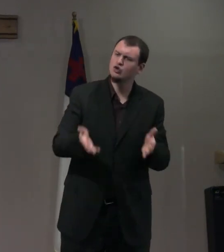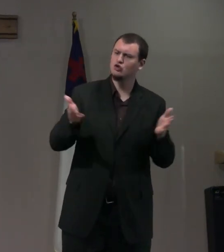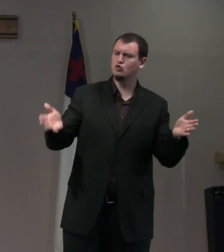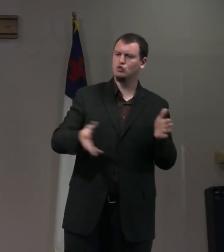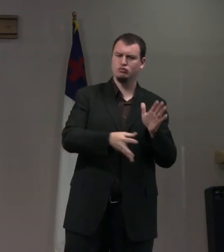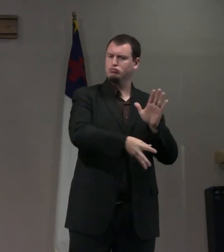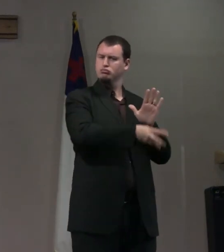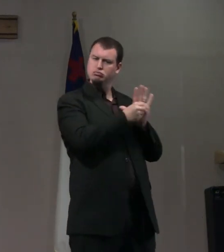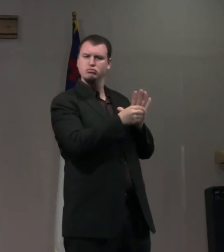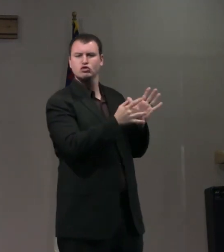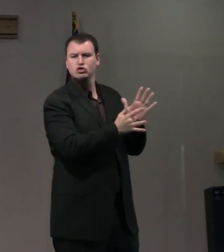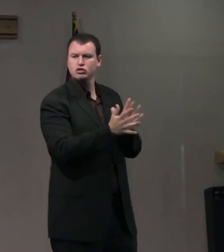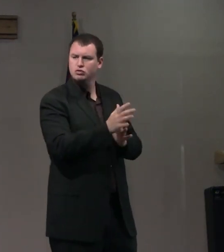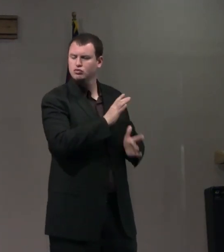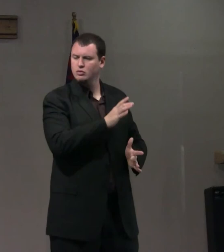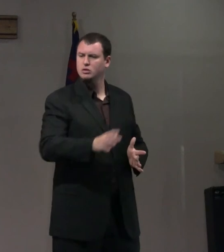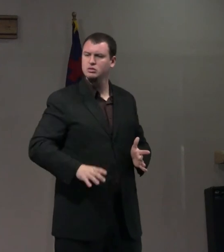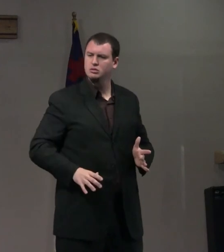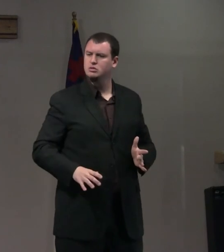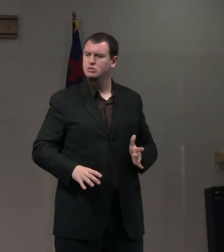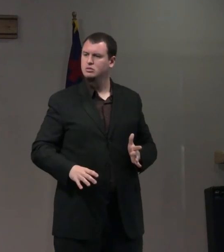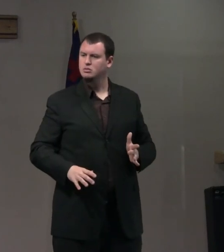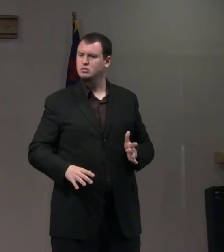I encourage you to be like Jesus.